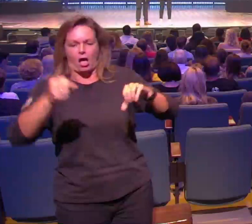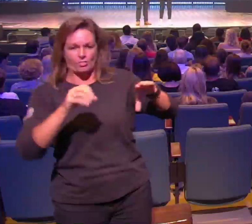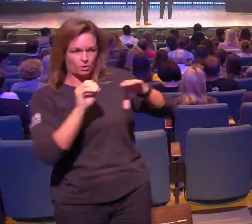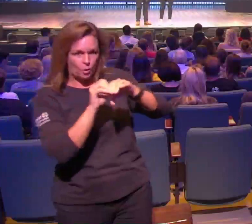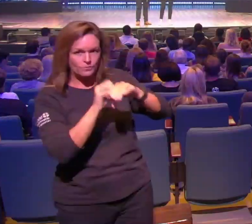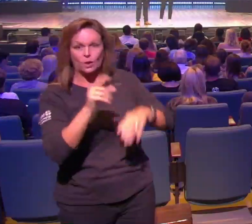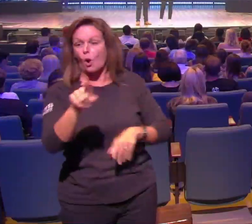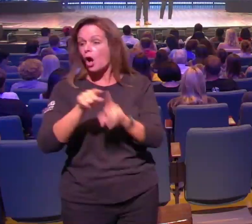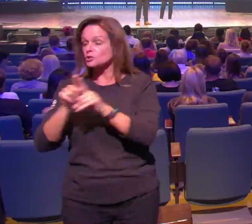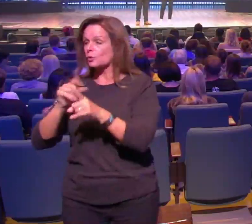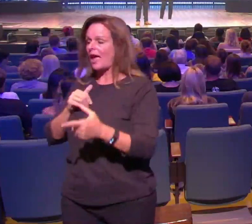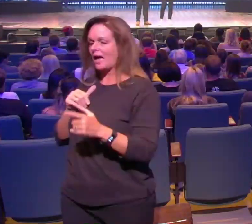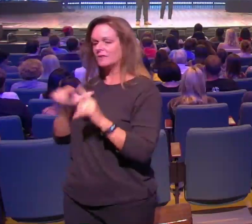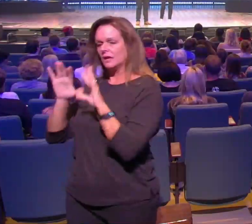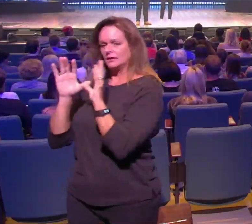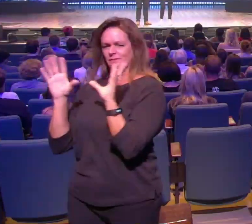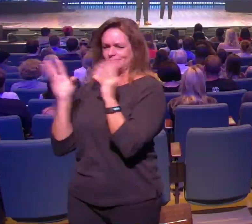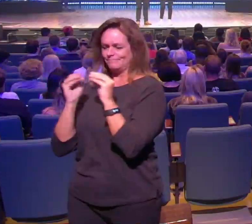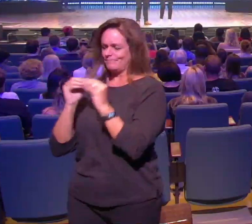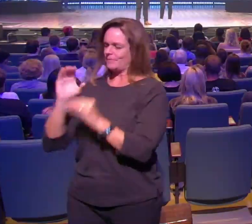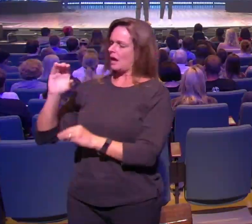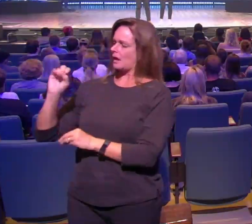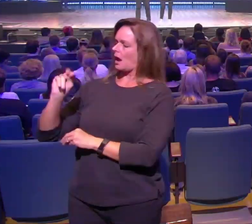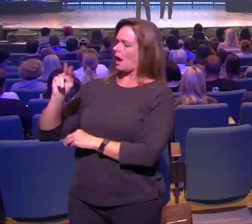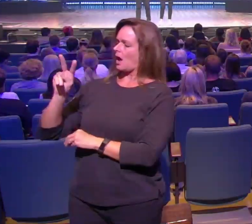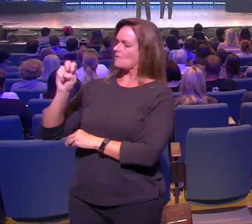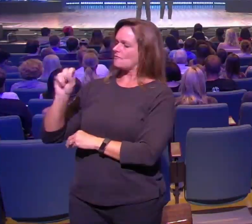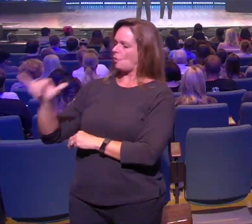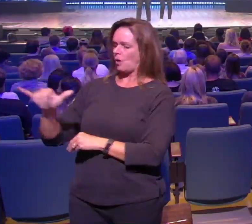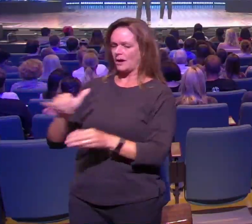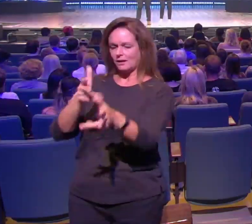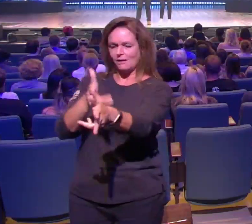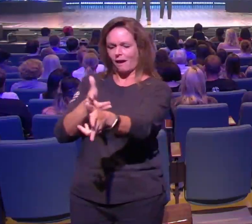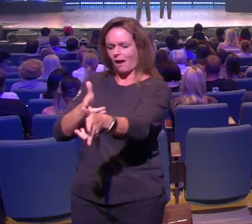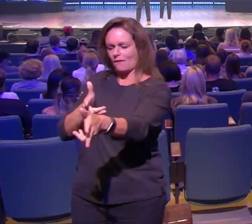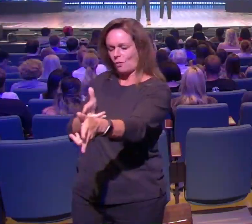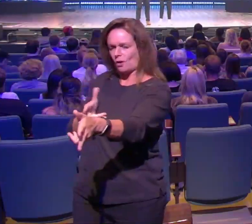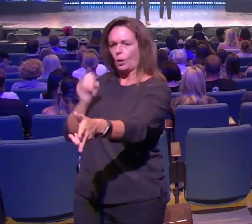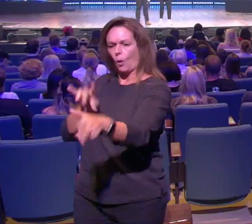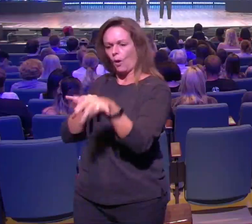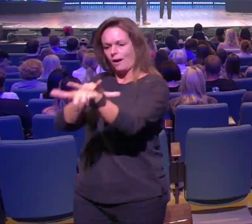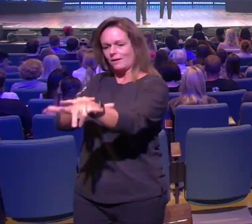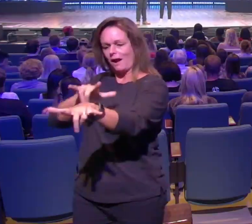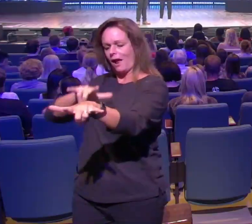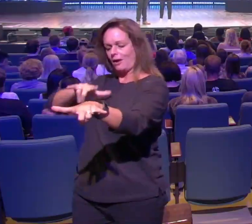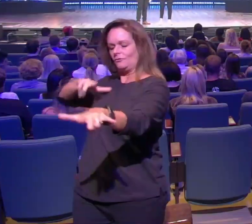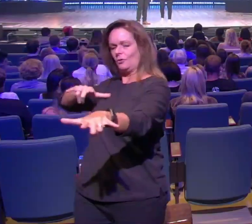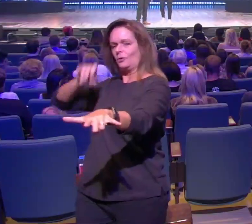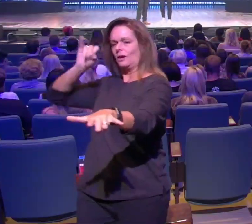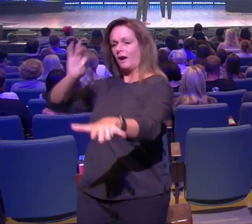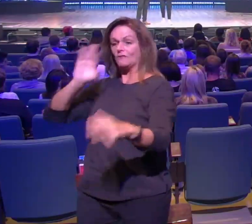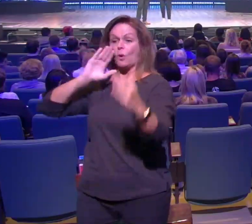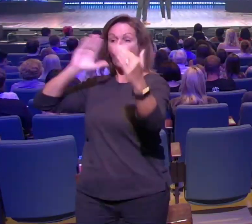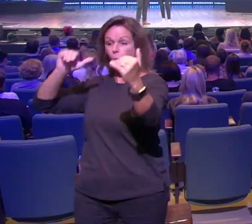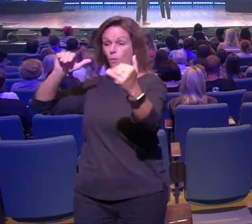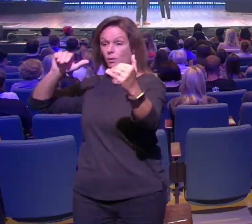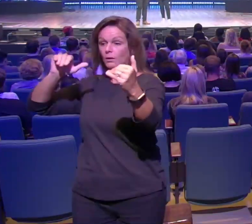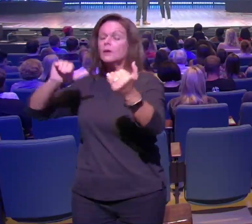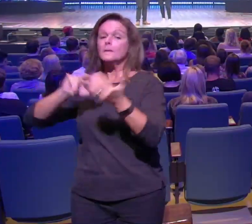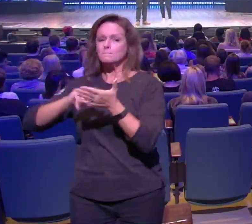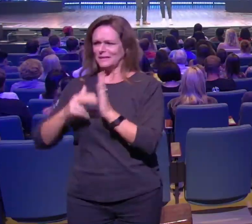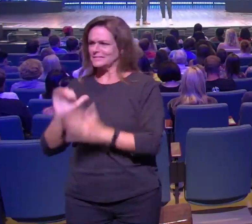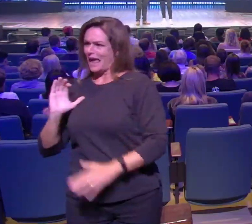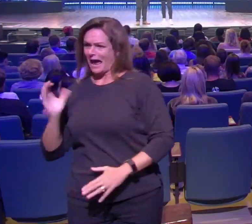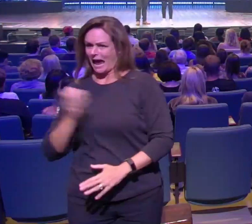the Bahamas, in Freeport, making sure that the supplies we're sending down are getting to the people that need it most. Yeah, we've actually started putting together care